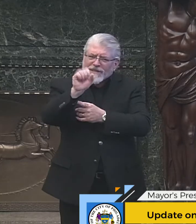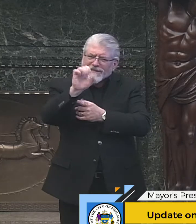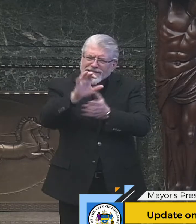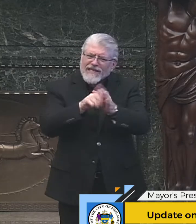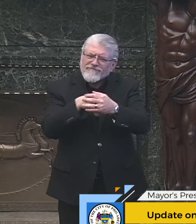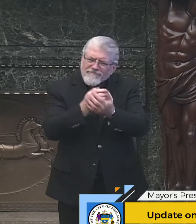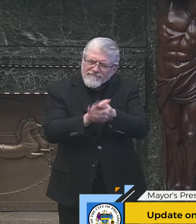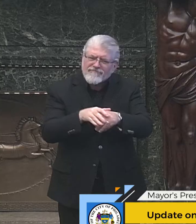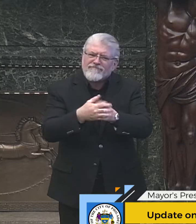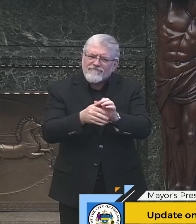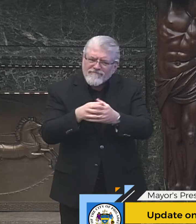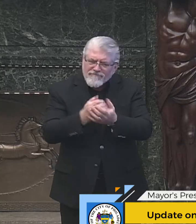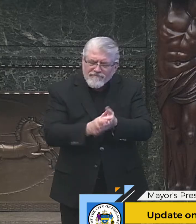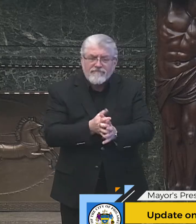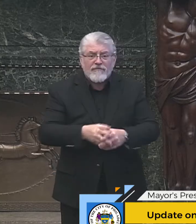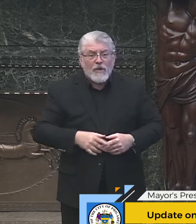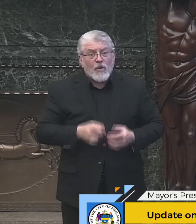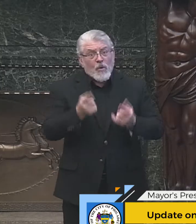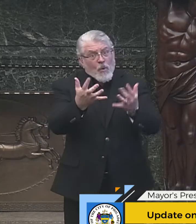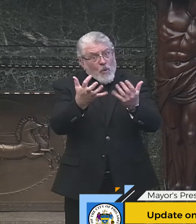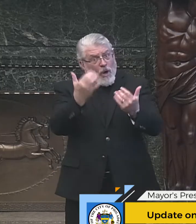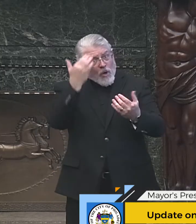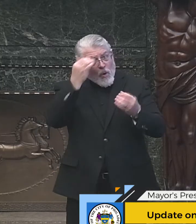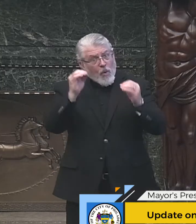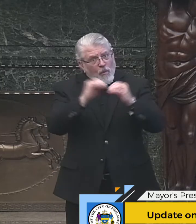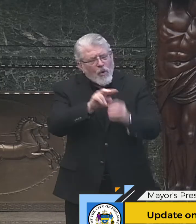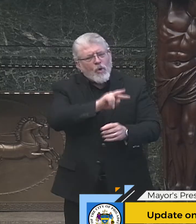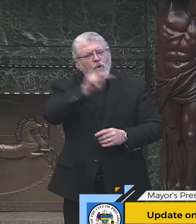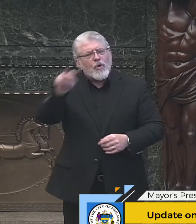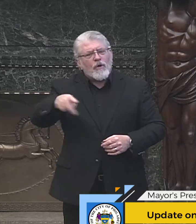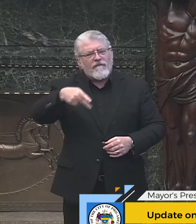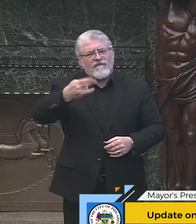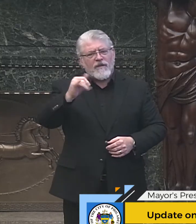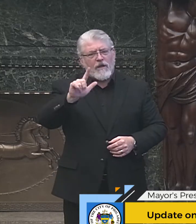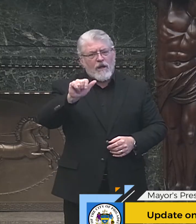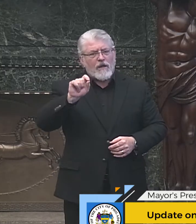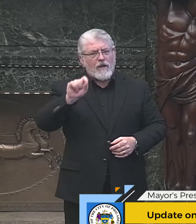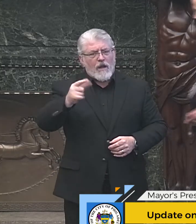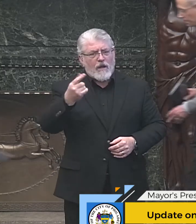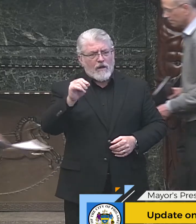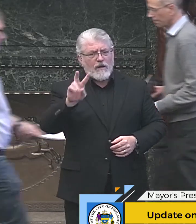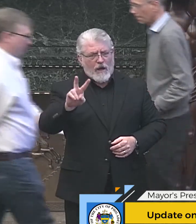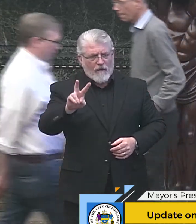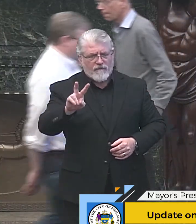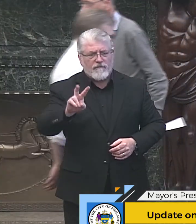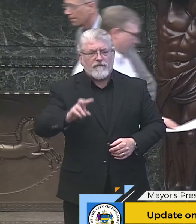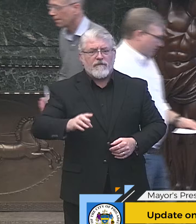1-800-722-7112. Thanks very much. I'm going to turn it over to Brian Abernathy now.